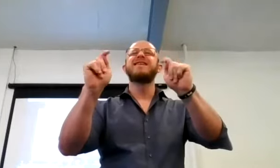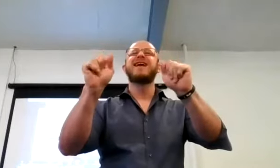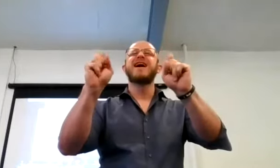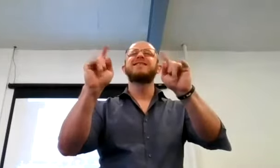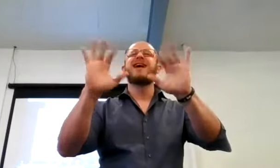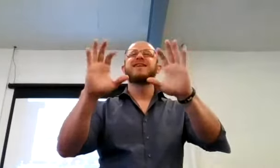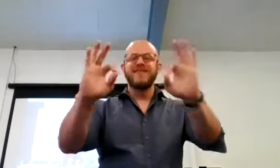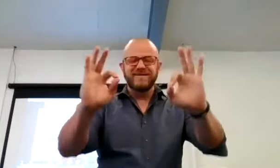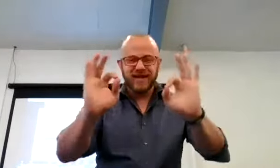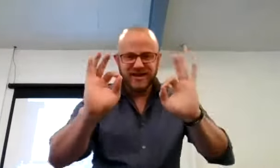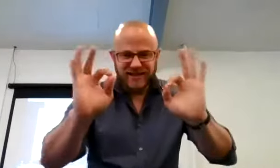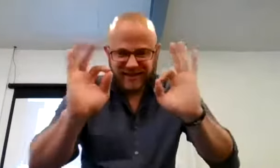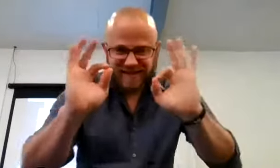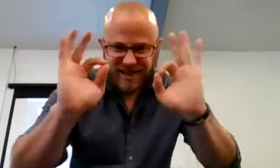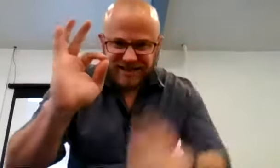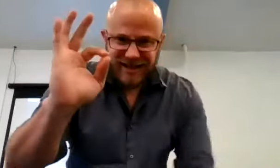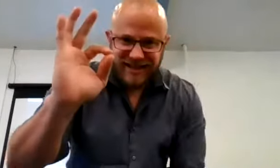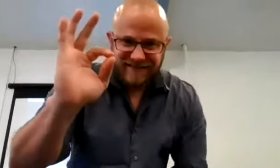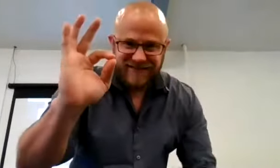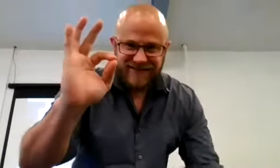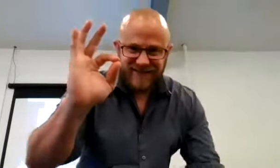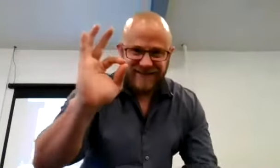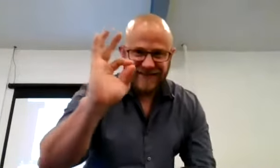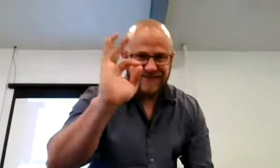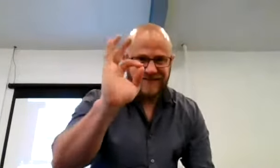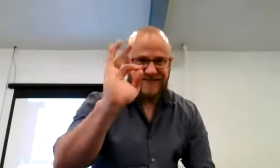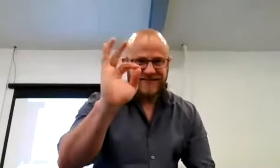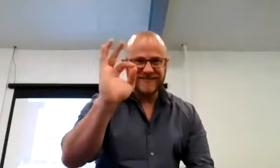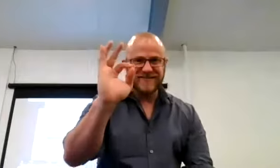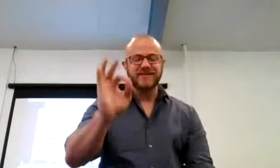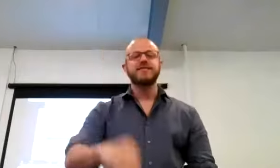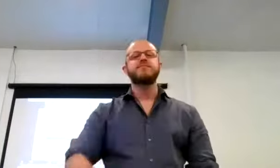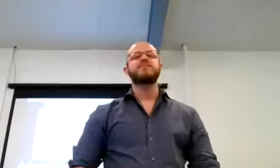like fantastic, yes, F, this is the letter F.